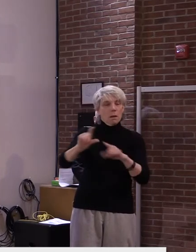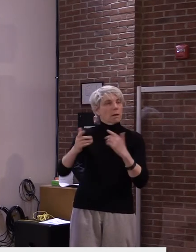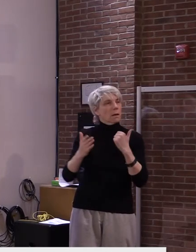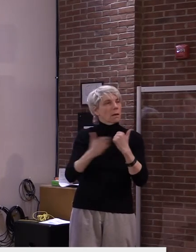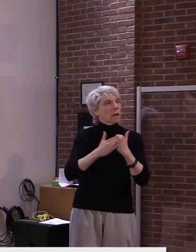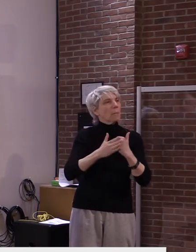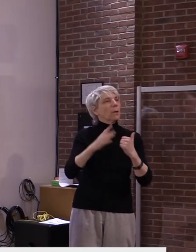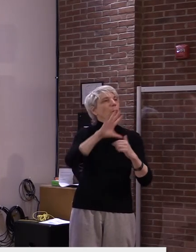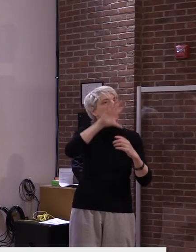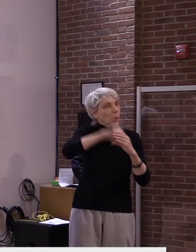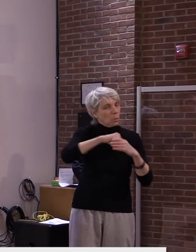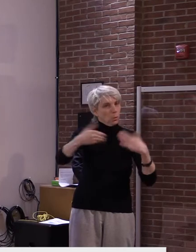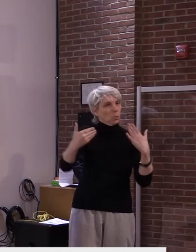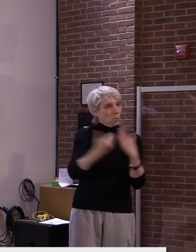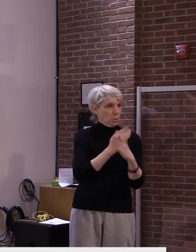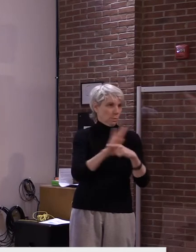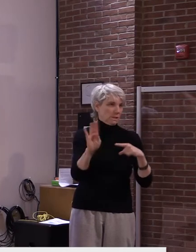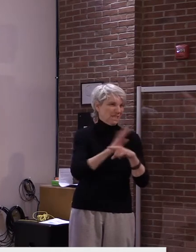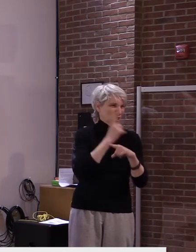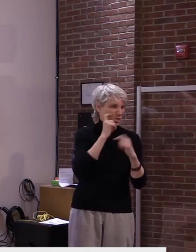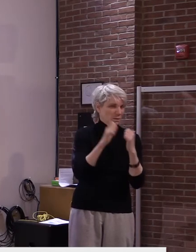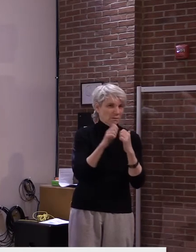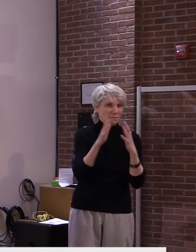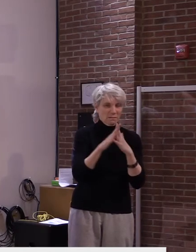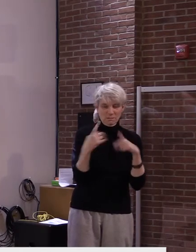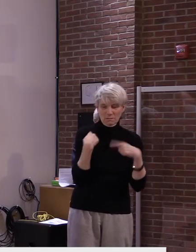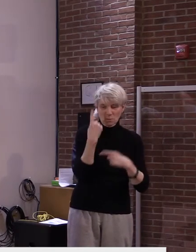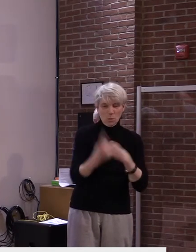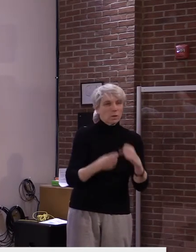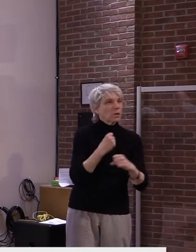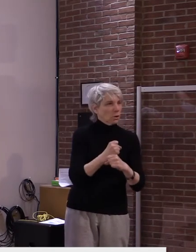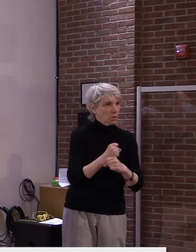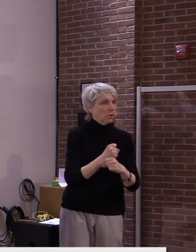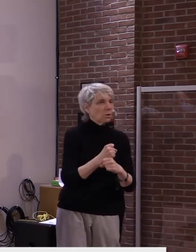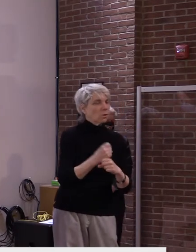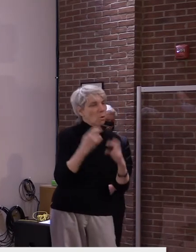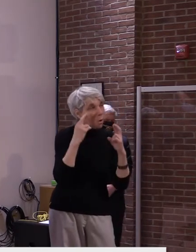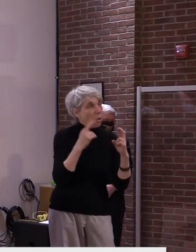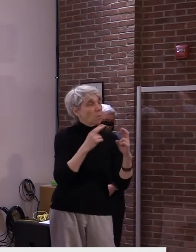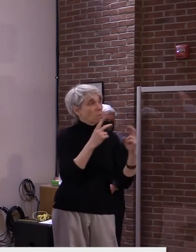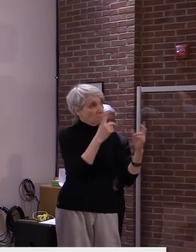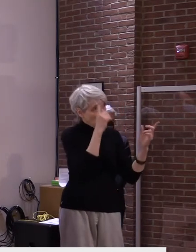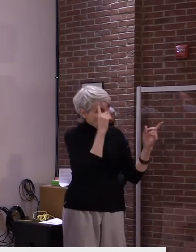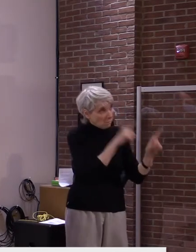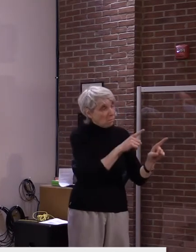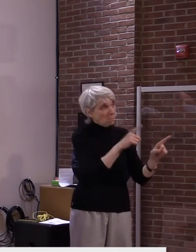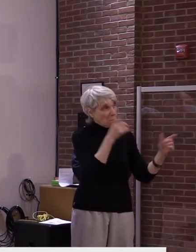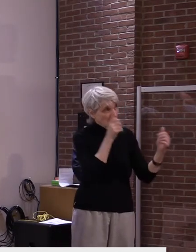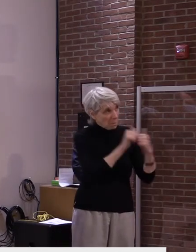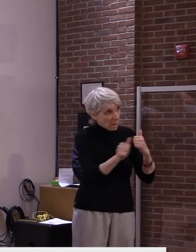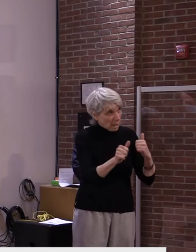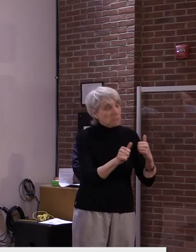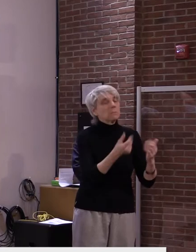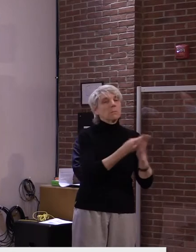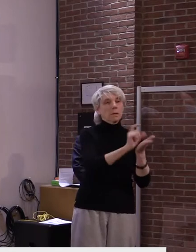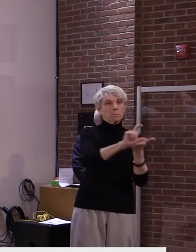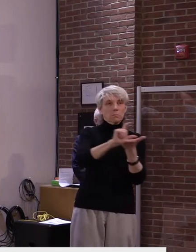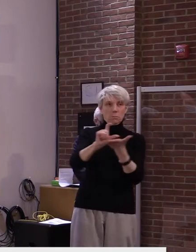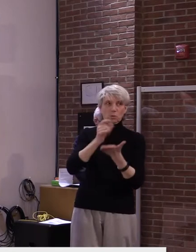we're trying to move forward with it and trying to get it passed now so we can get them relief as we speak. All right, if that didn't answer